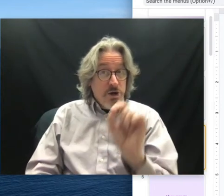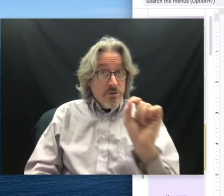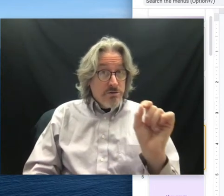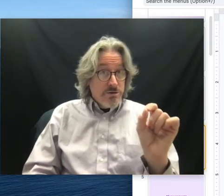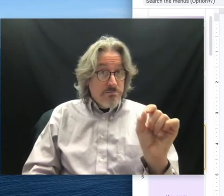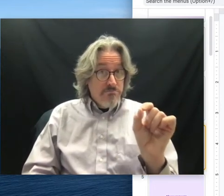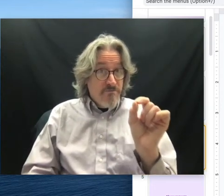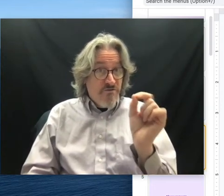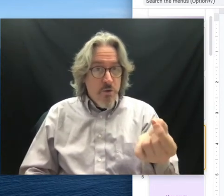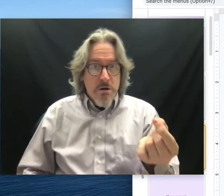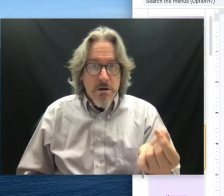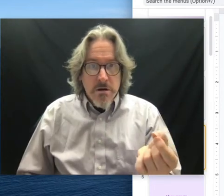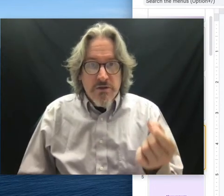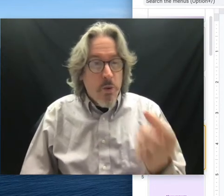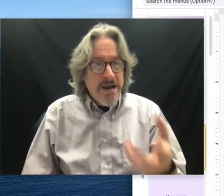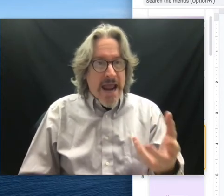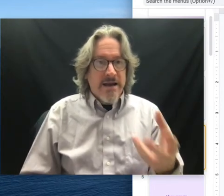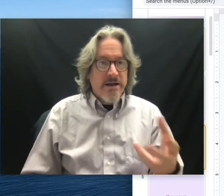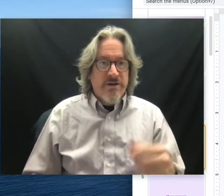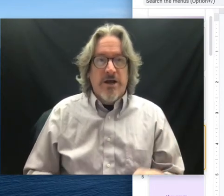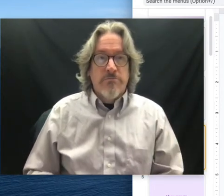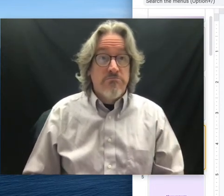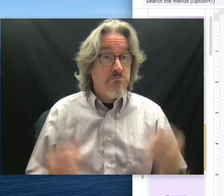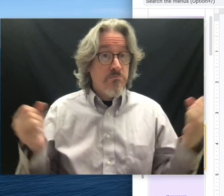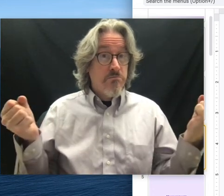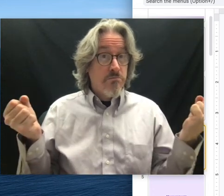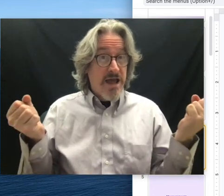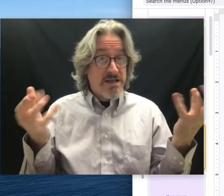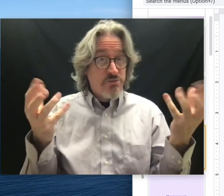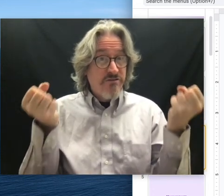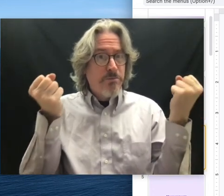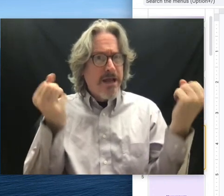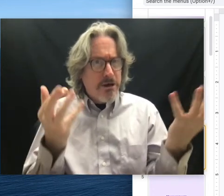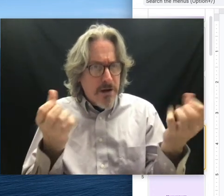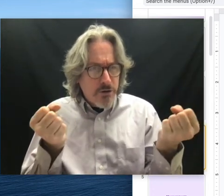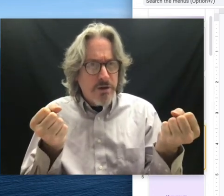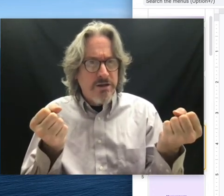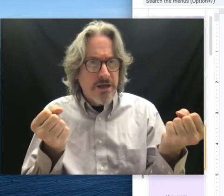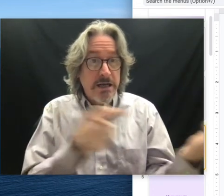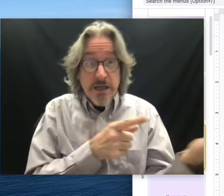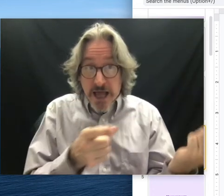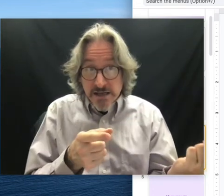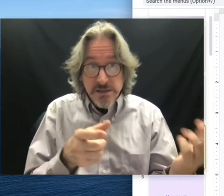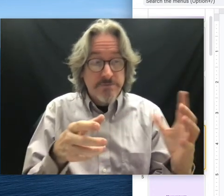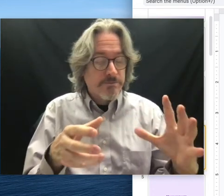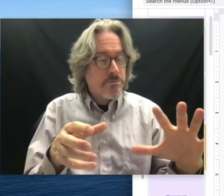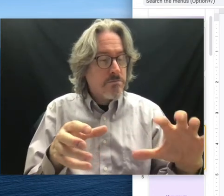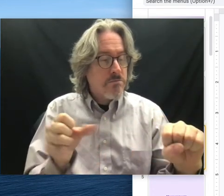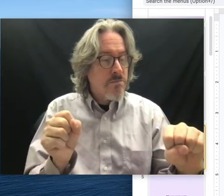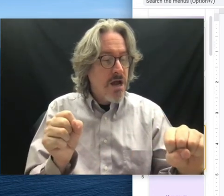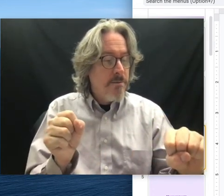Okay, so for the one-handed video, as we've played around with in class,